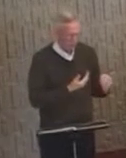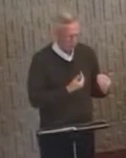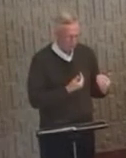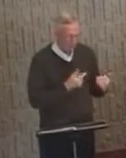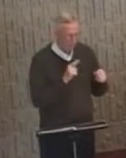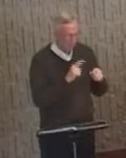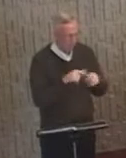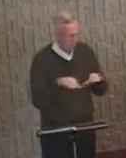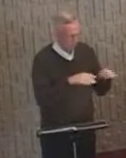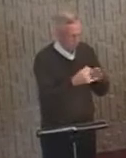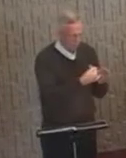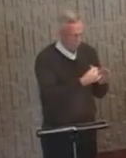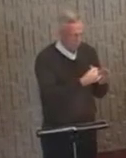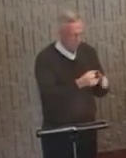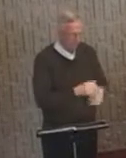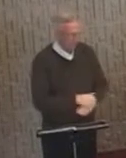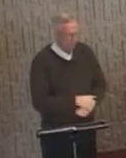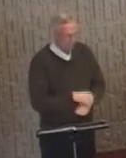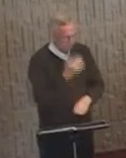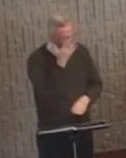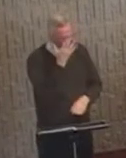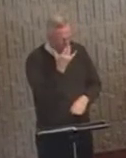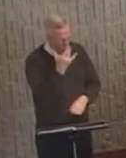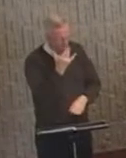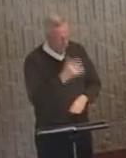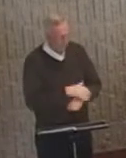embrace. Why?